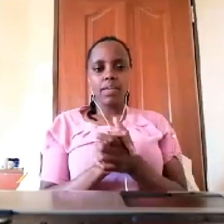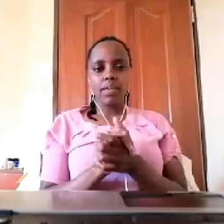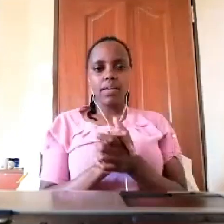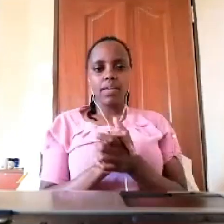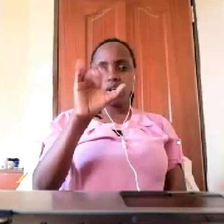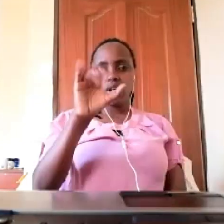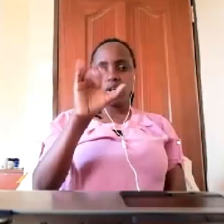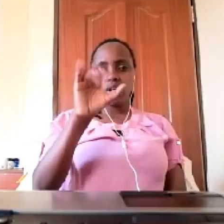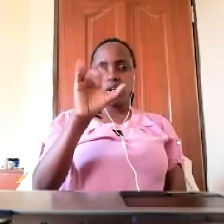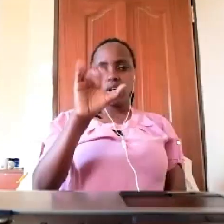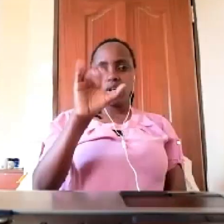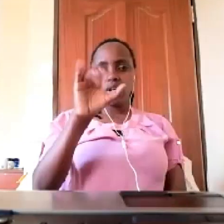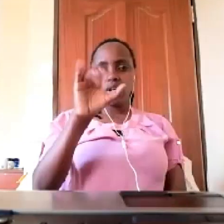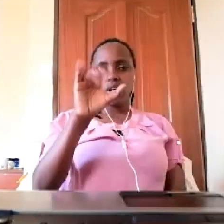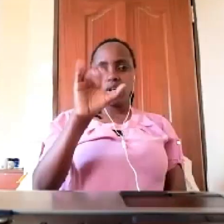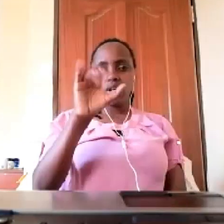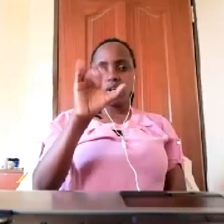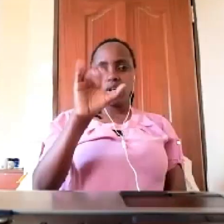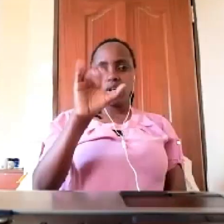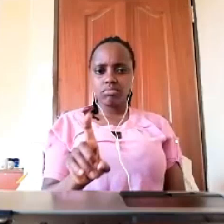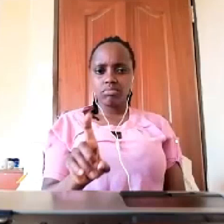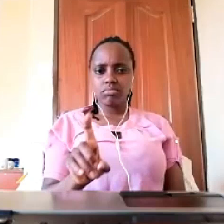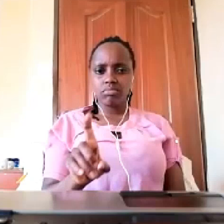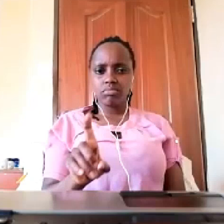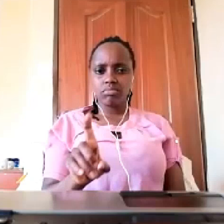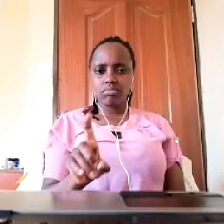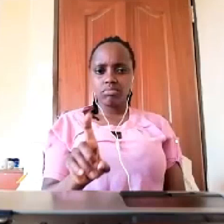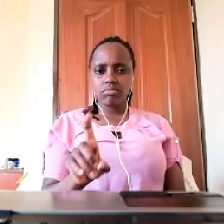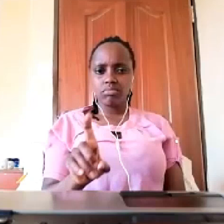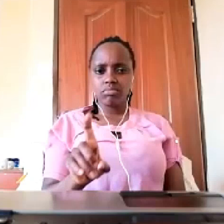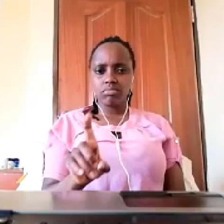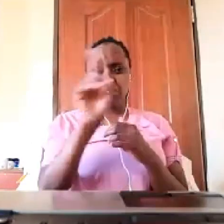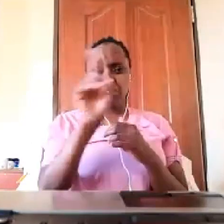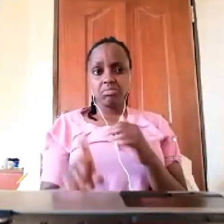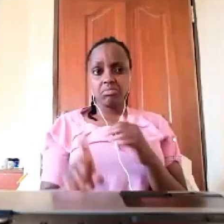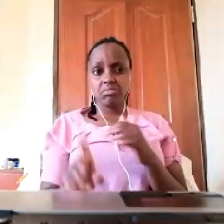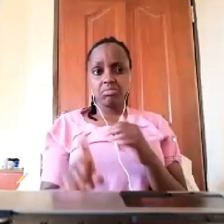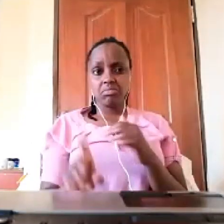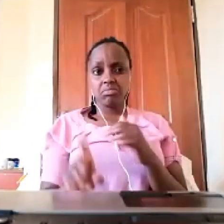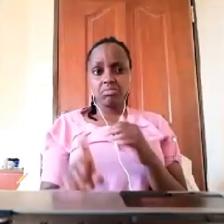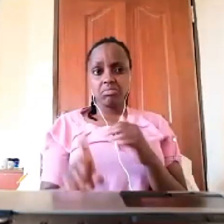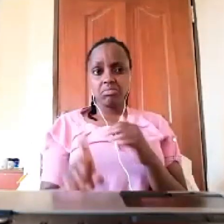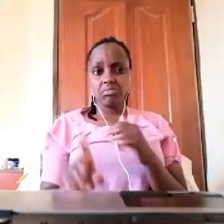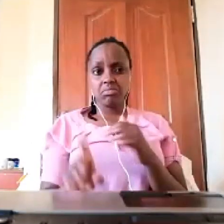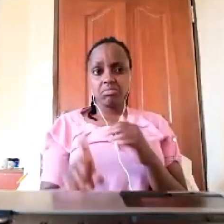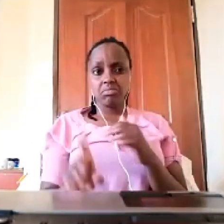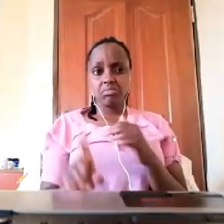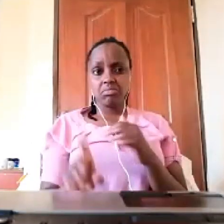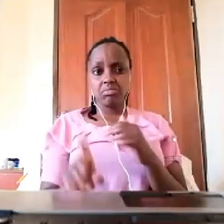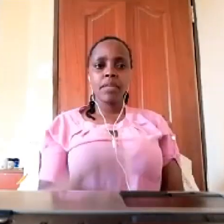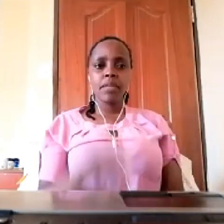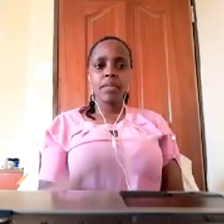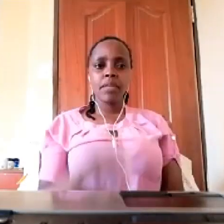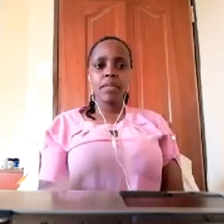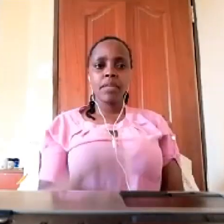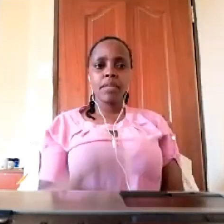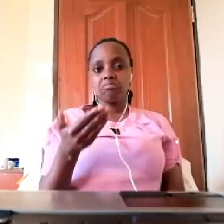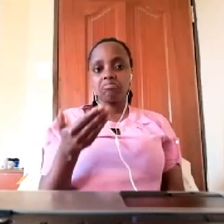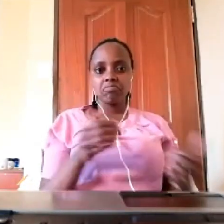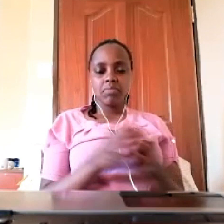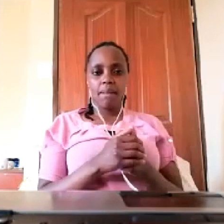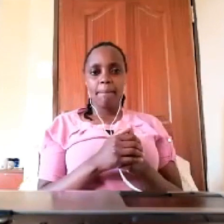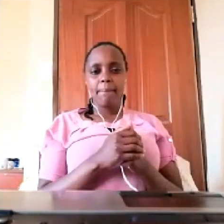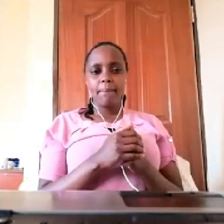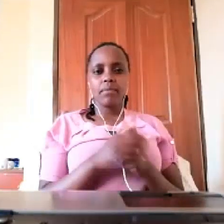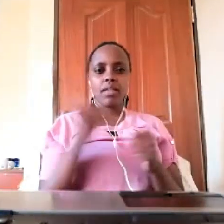you're still online. Doris, please confirm if you're still online. Yes, I'm still online. Yeah. Okay, yes.